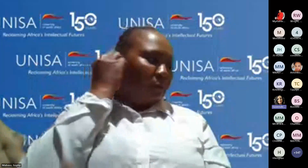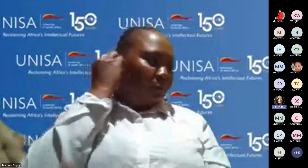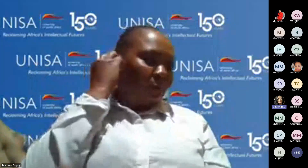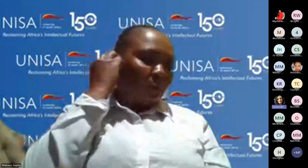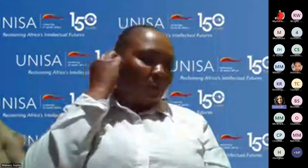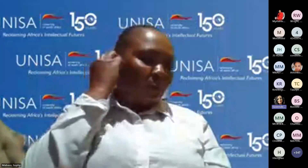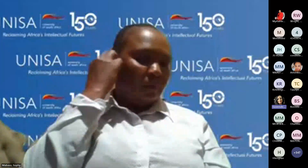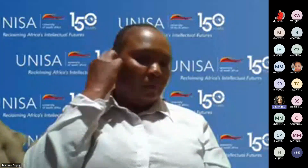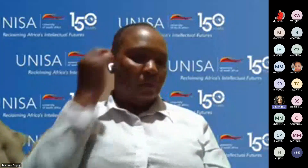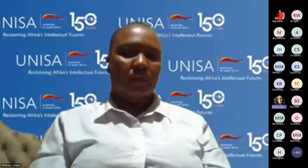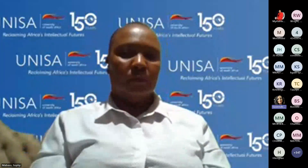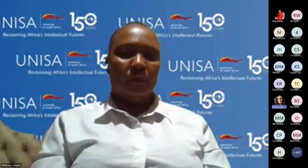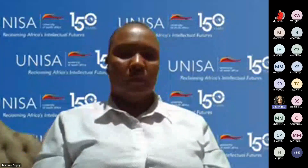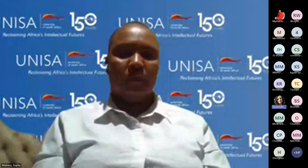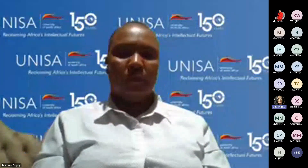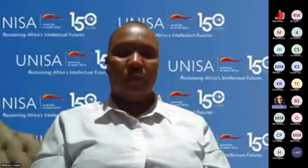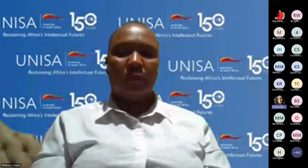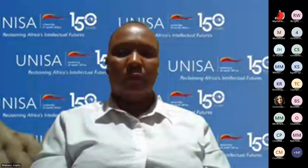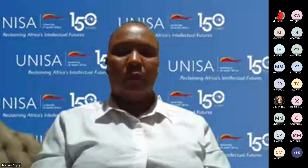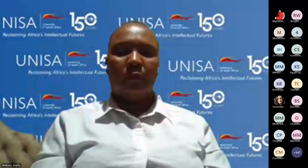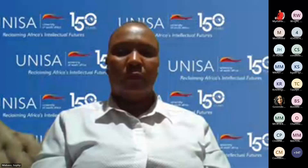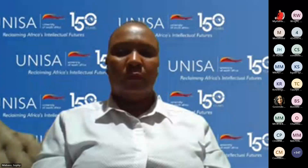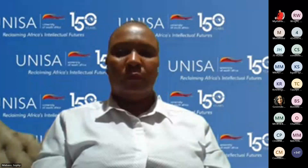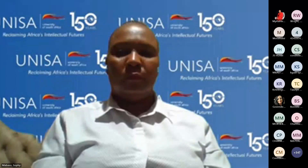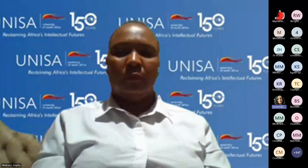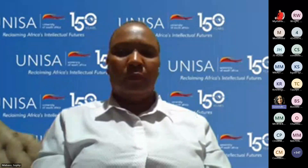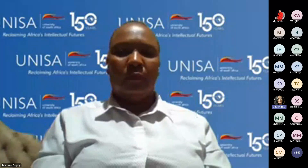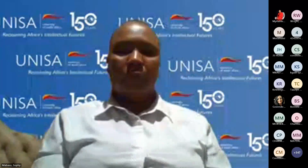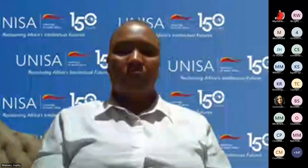Okay, Dr. Mphahlele, you want to take that question?